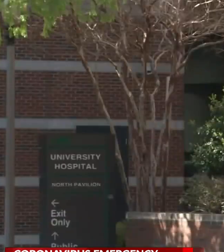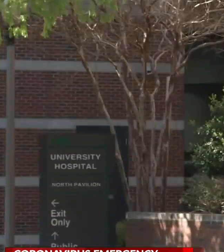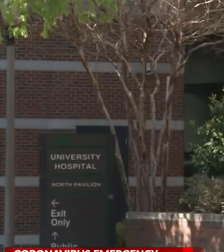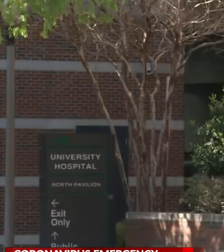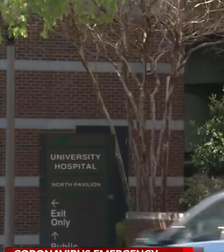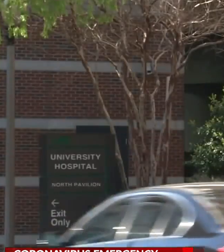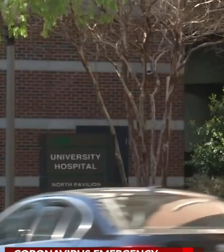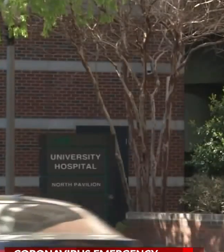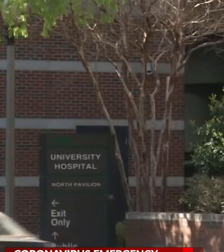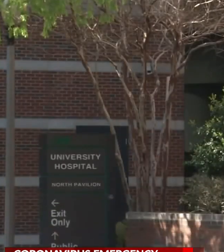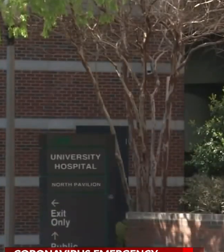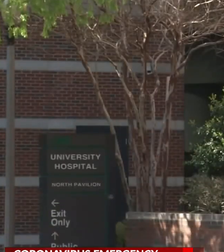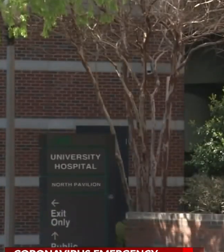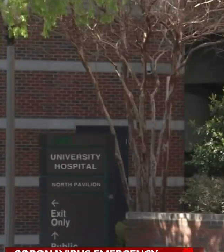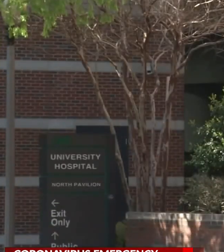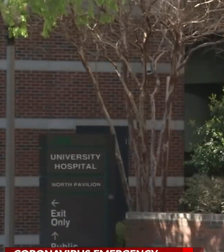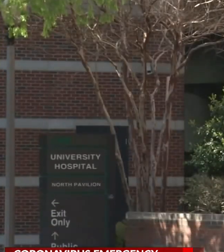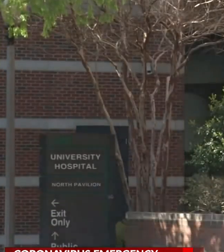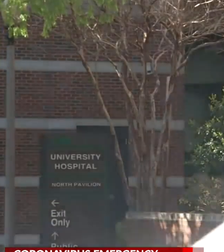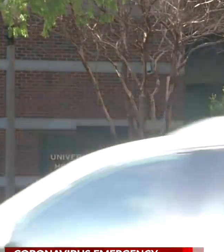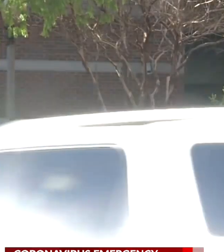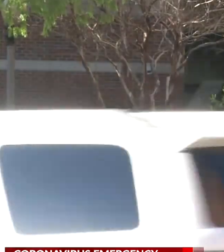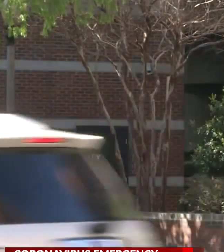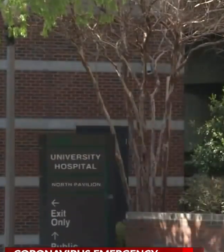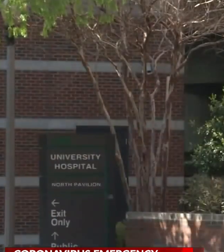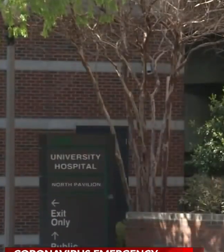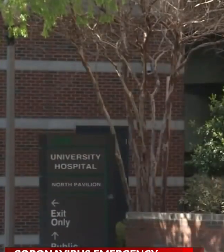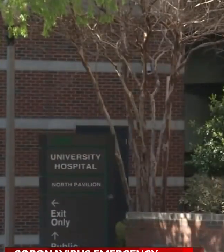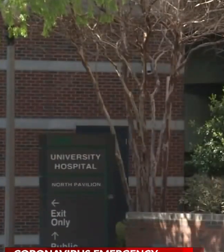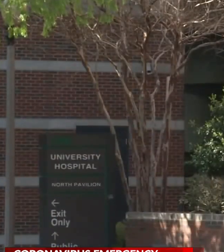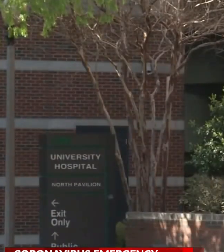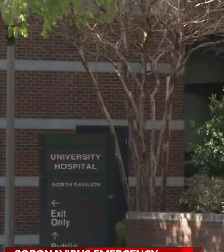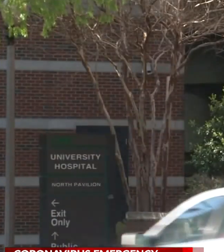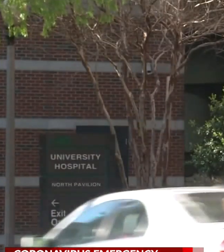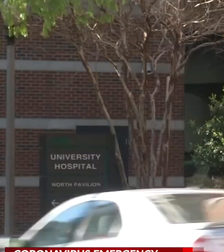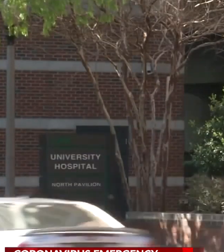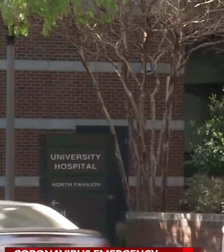fever, cough, or difficulty breathing. If you have any of those symptoms, you're asked to stay home.